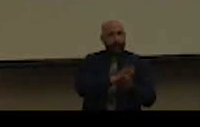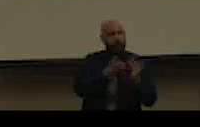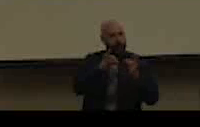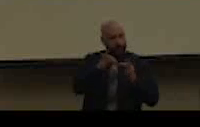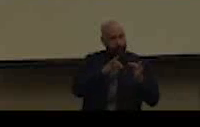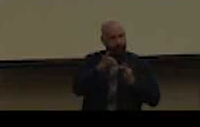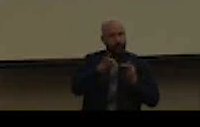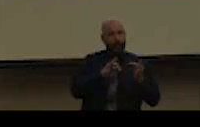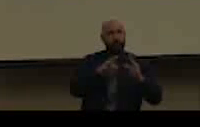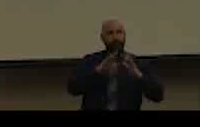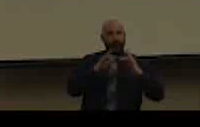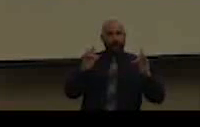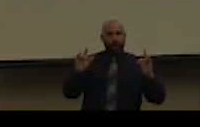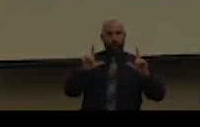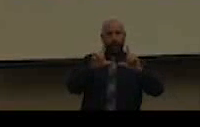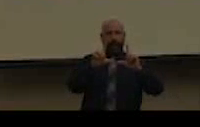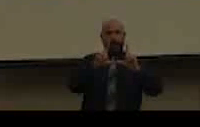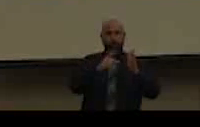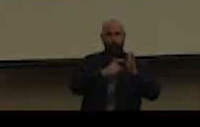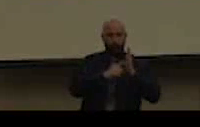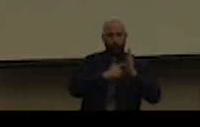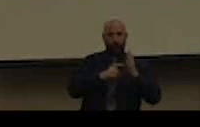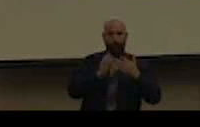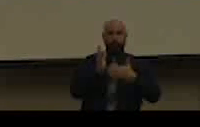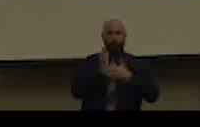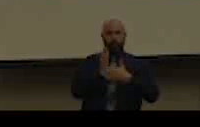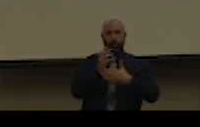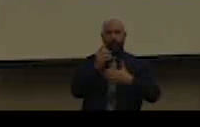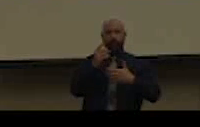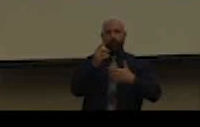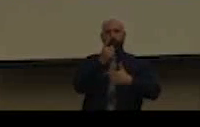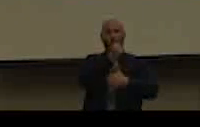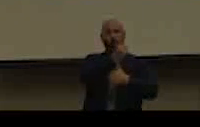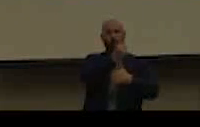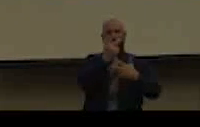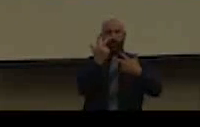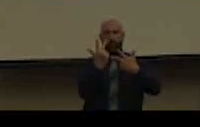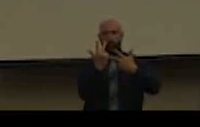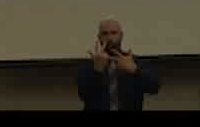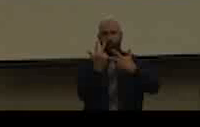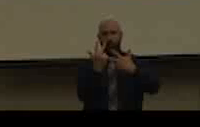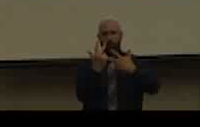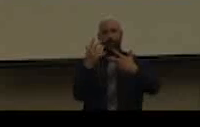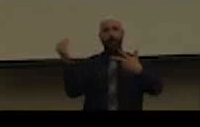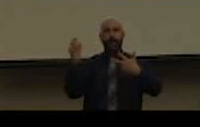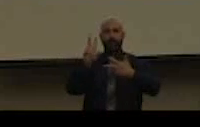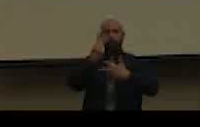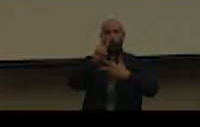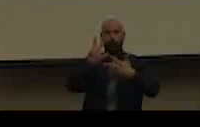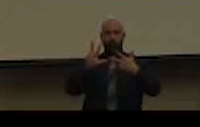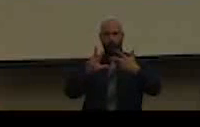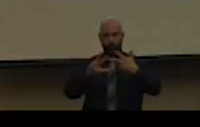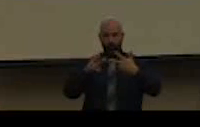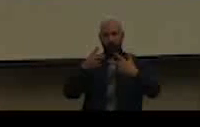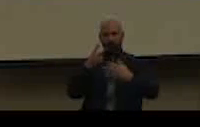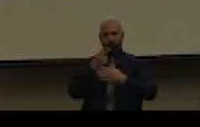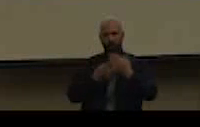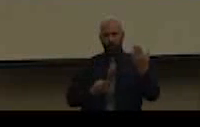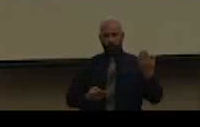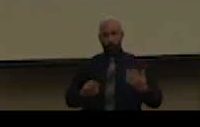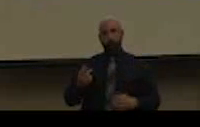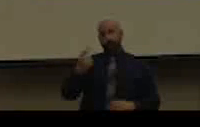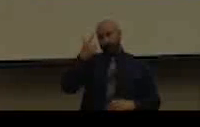type one and three, as well as between type two and three. Because there are some